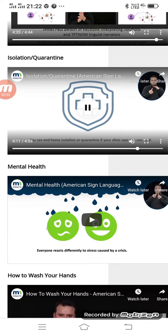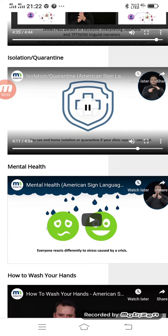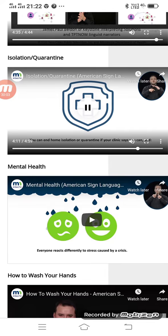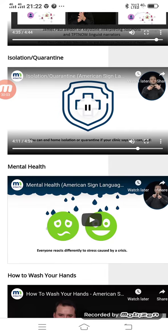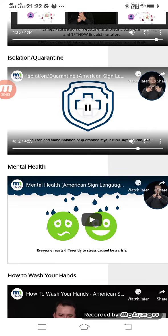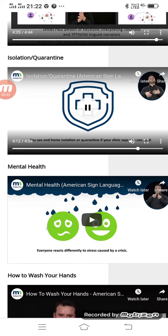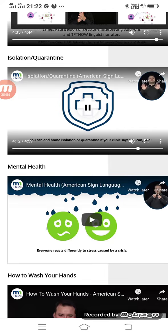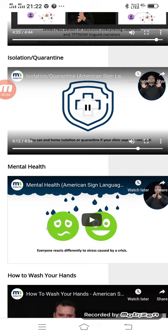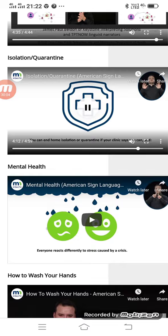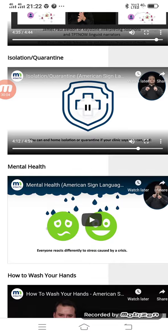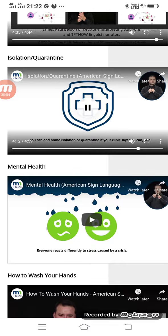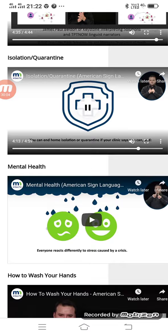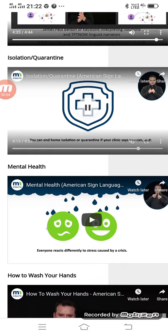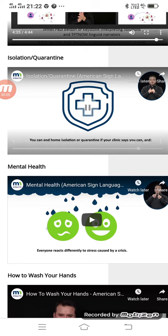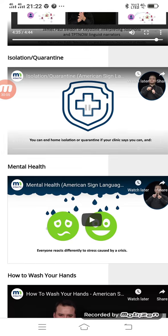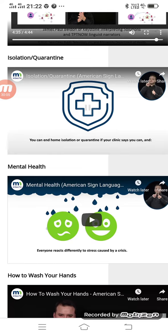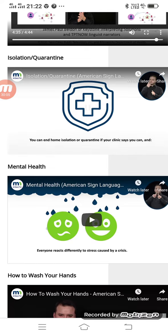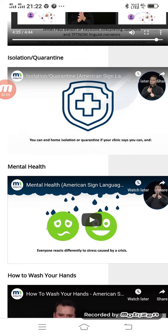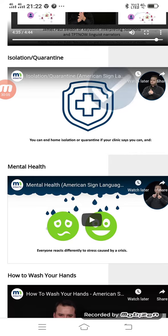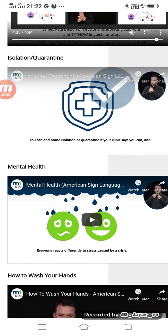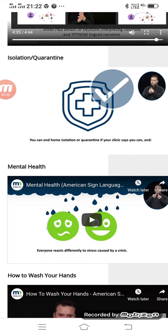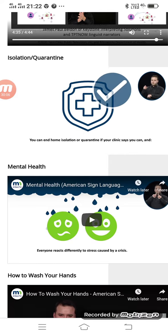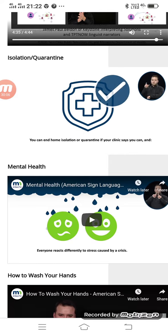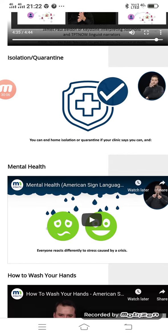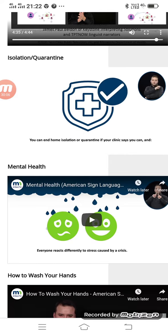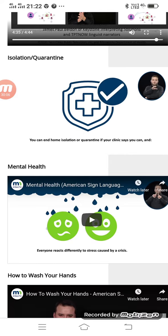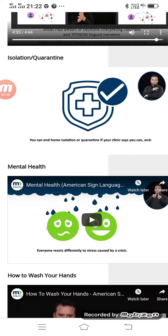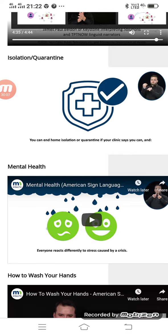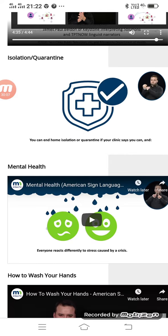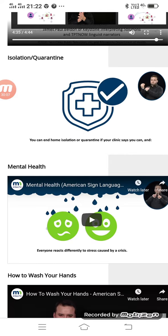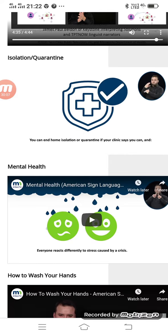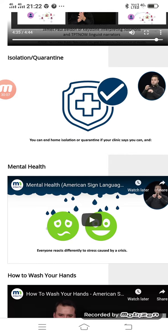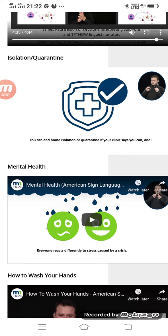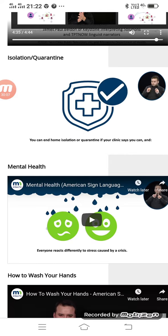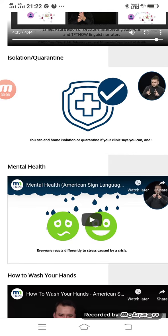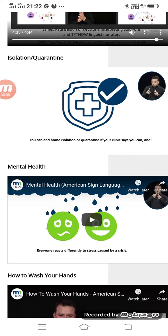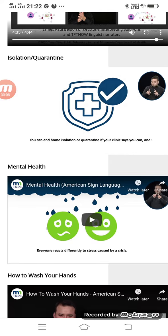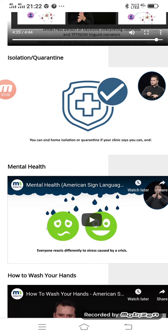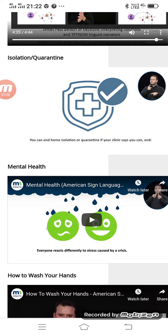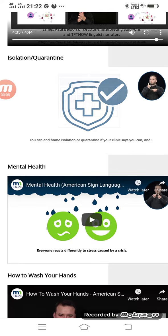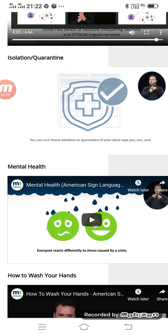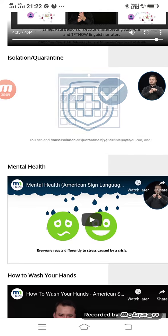You can end home isolation or quarantine if your clinic says you can, and